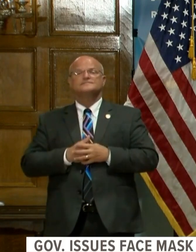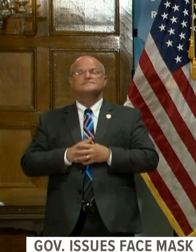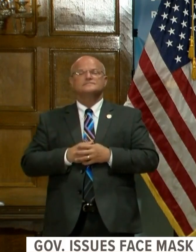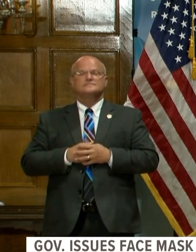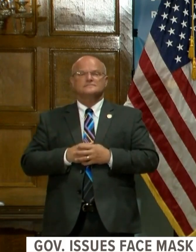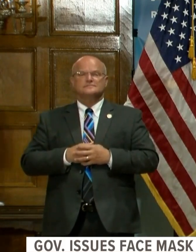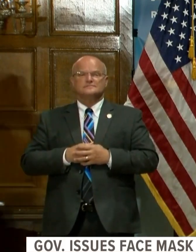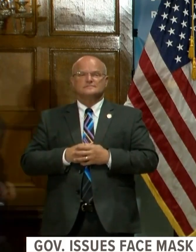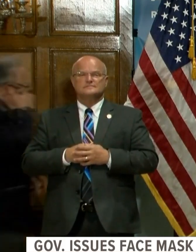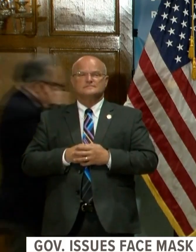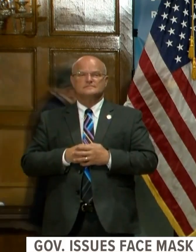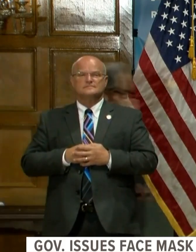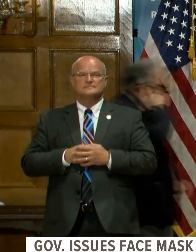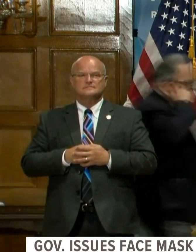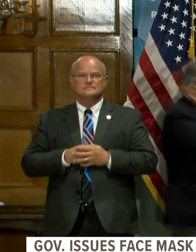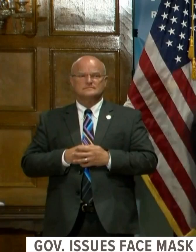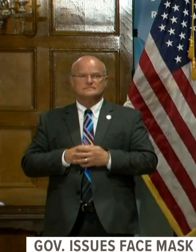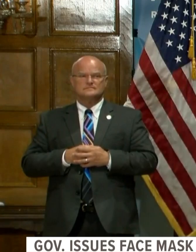Romero?